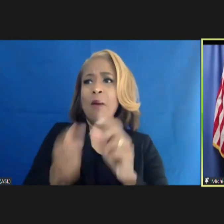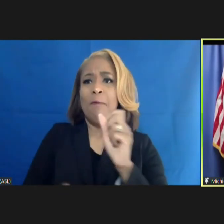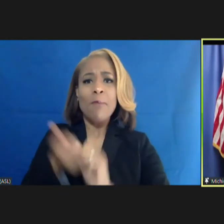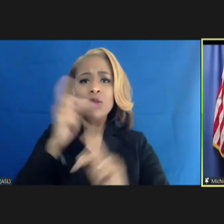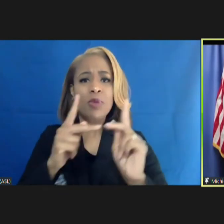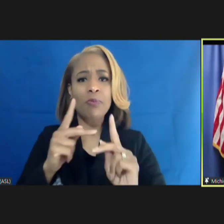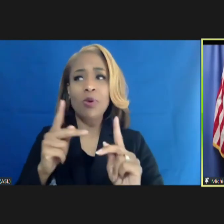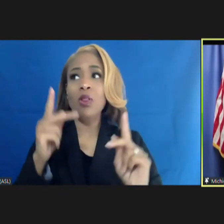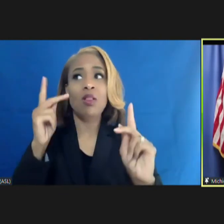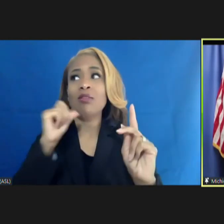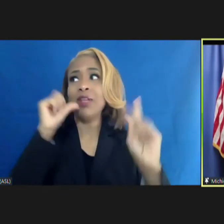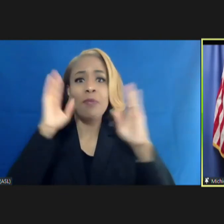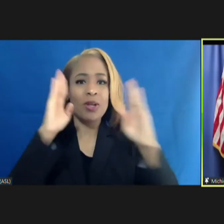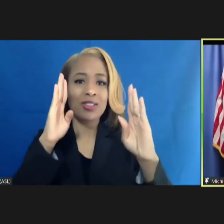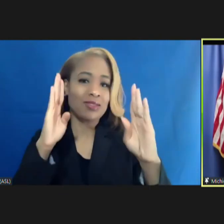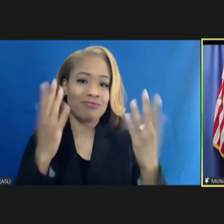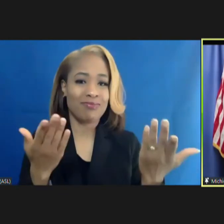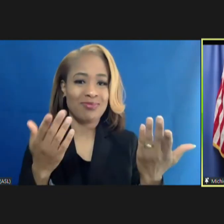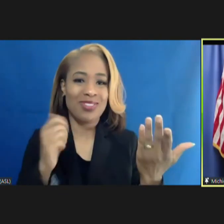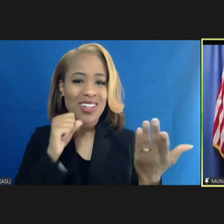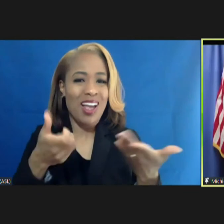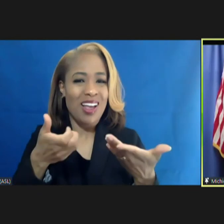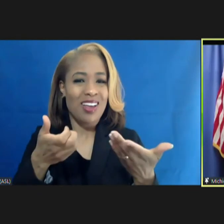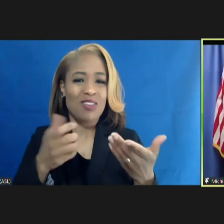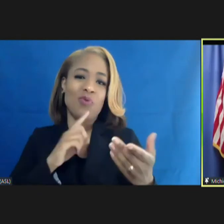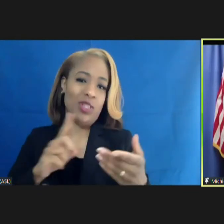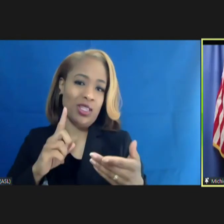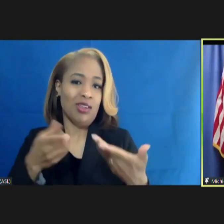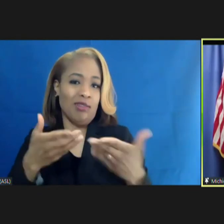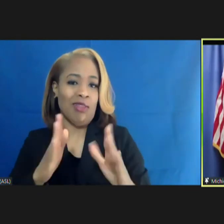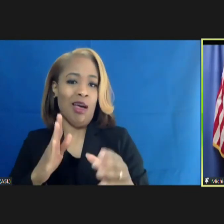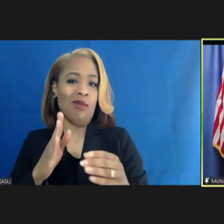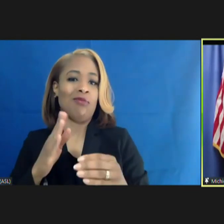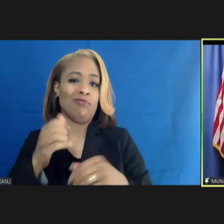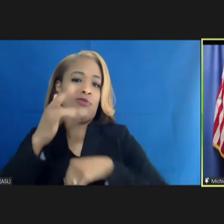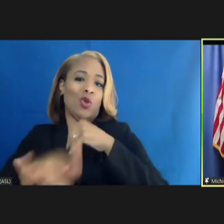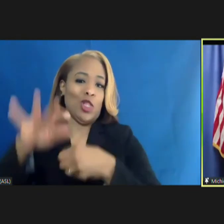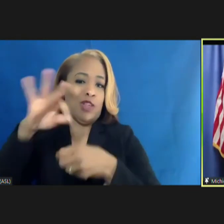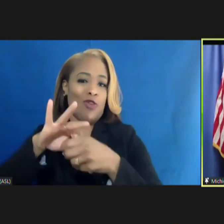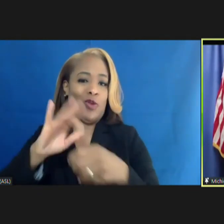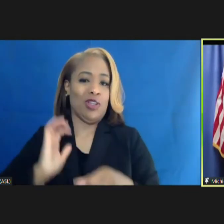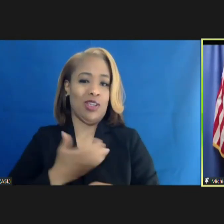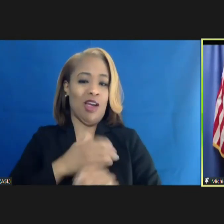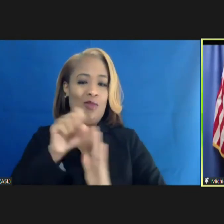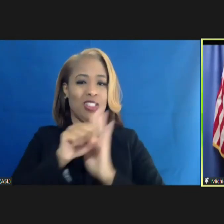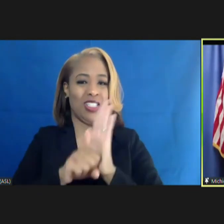attention, doesn't really provide for early voting in our state. Now, this afternoon, I expect